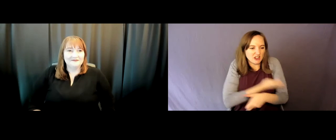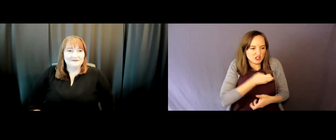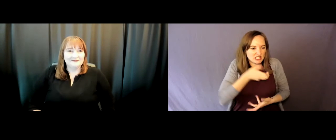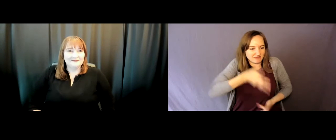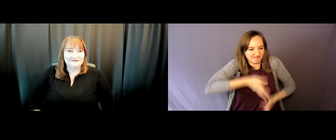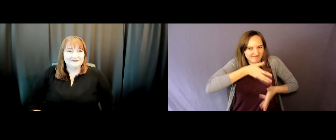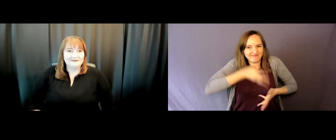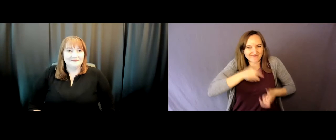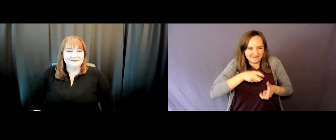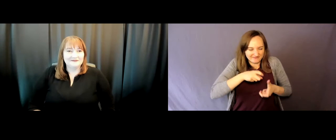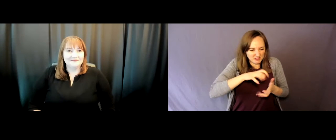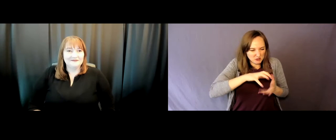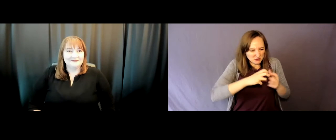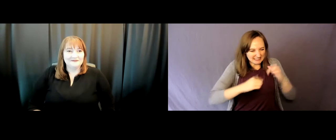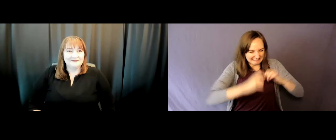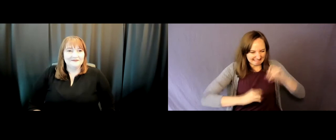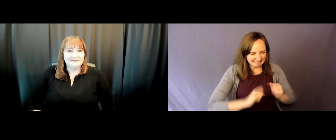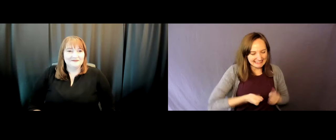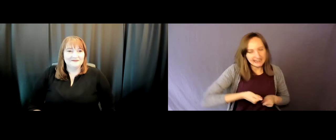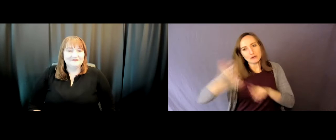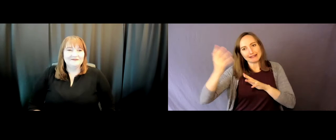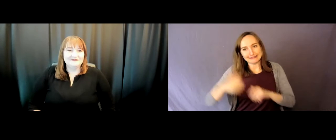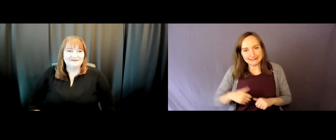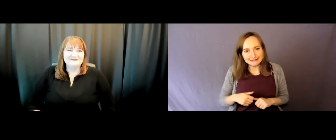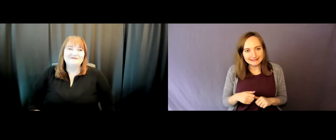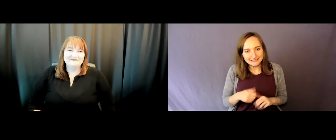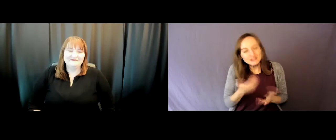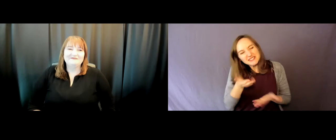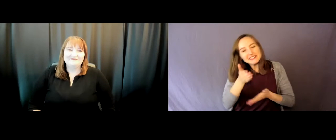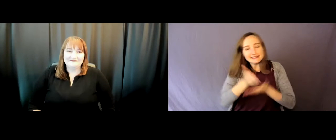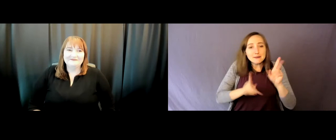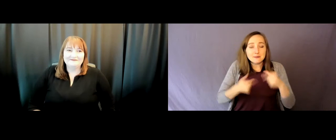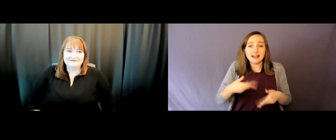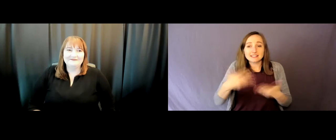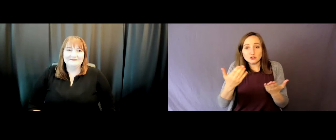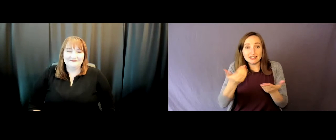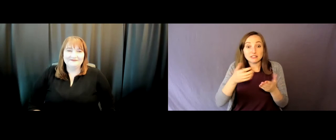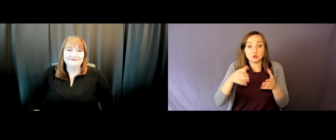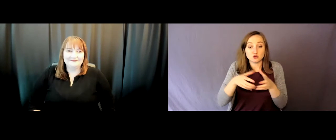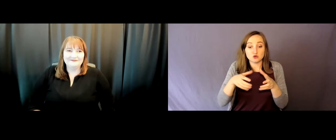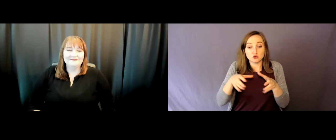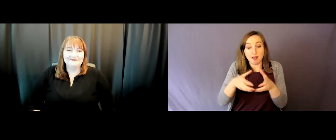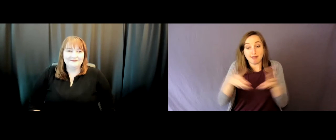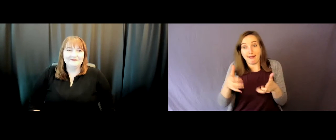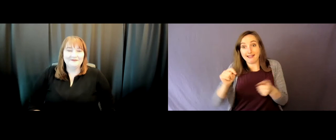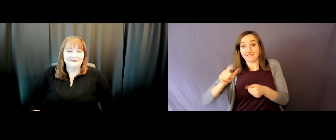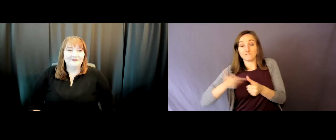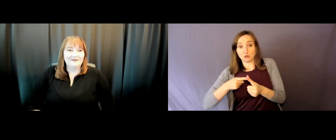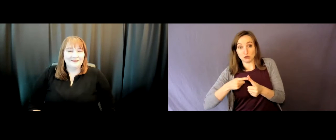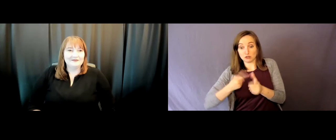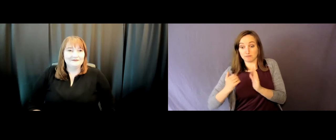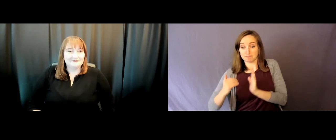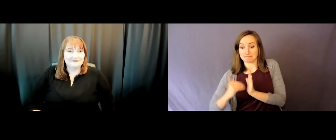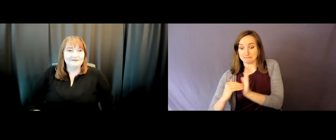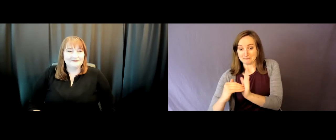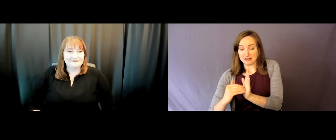needed to be cracked and then released. Yeah. So with some people, I definitely suggest getting a lot done at first. That way the energy starts